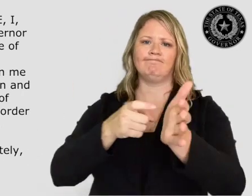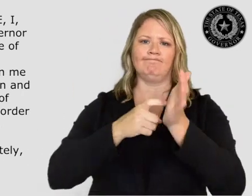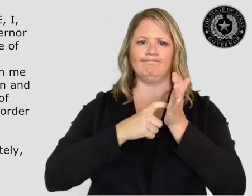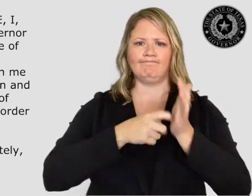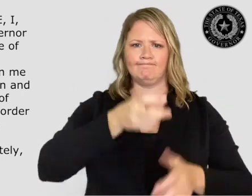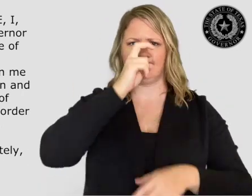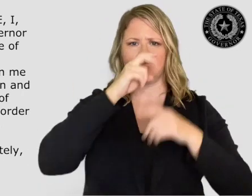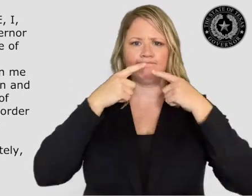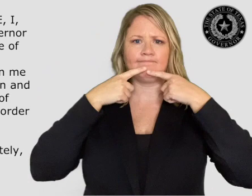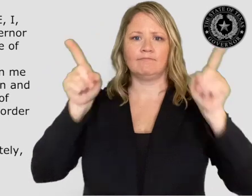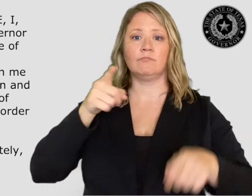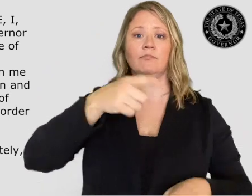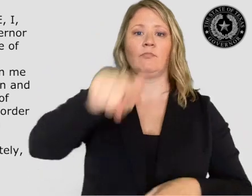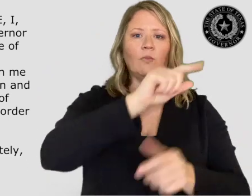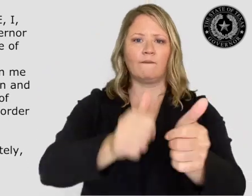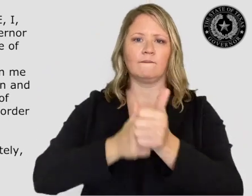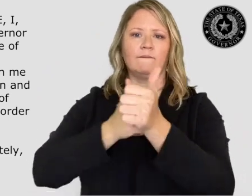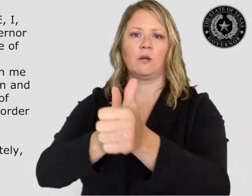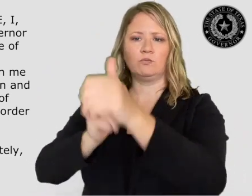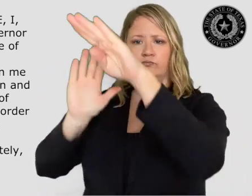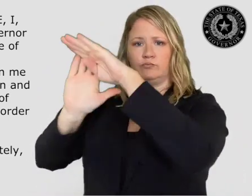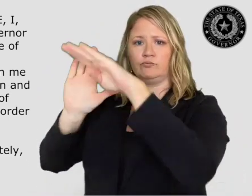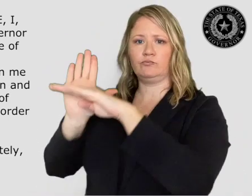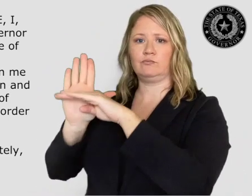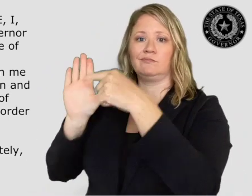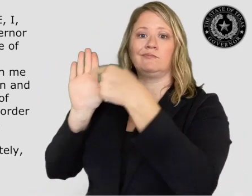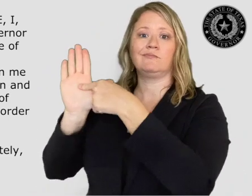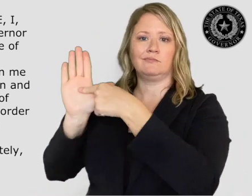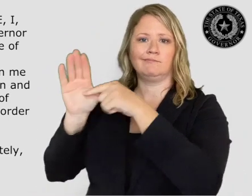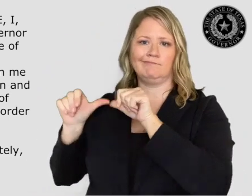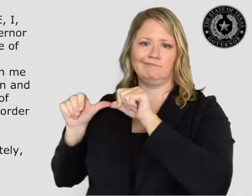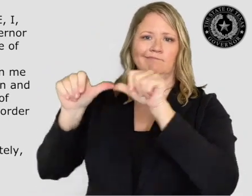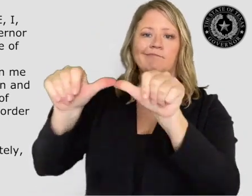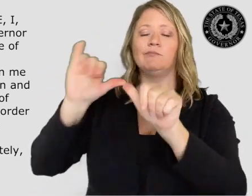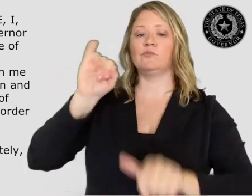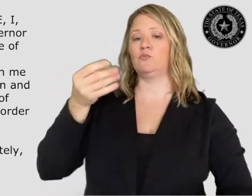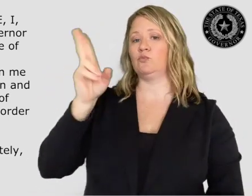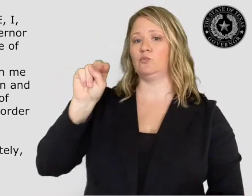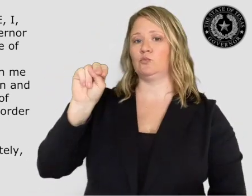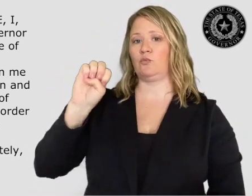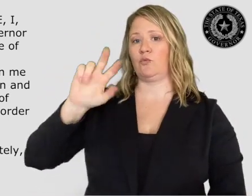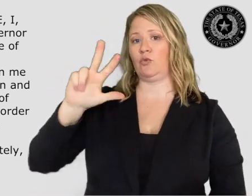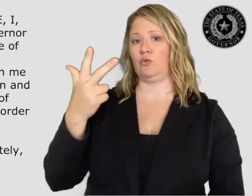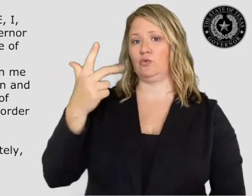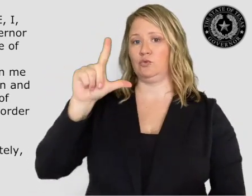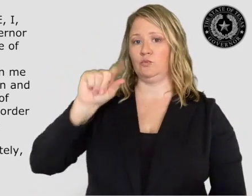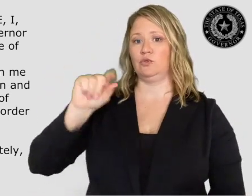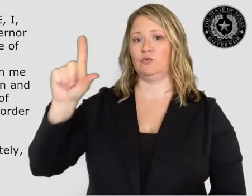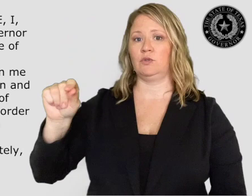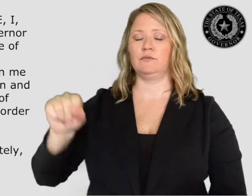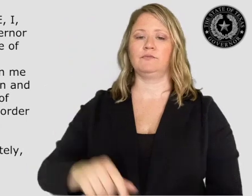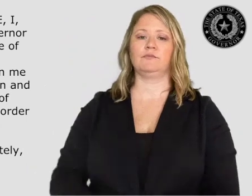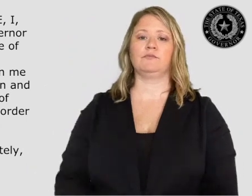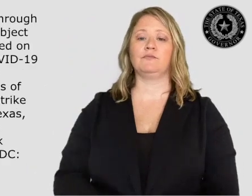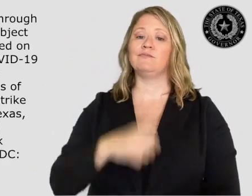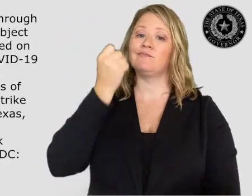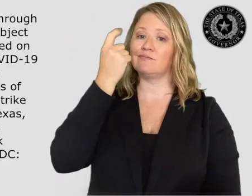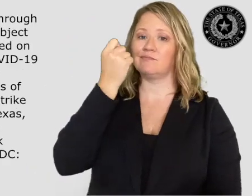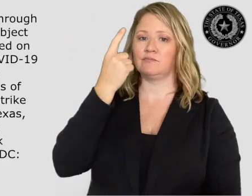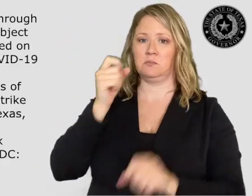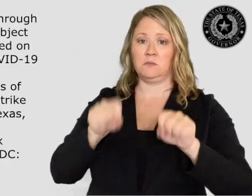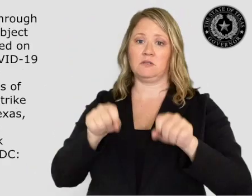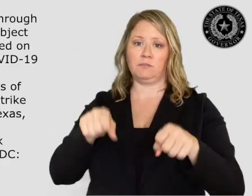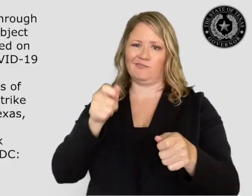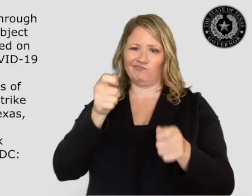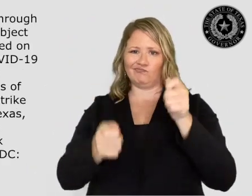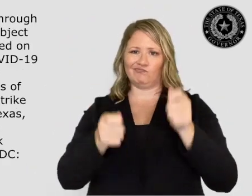the Constitution and laws of the state of Texas, do hereby order the following on a statewide basis, effective immediately and